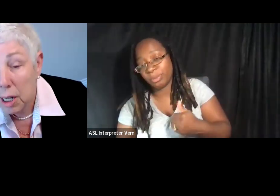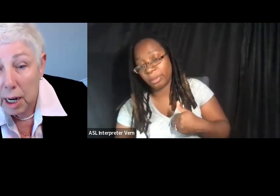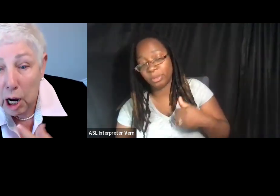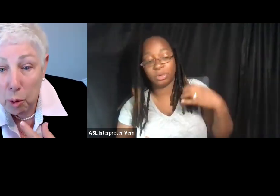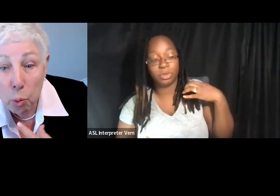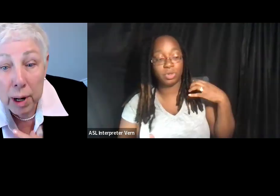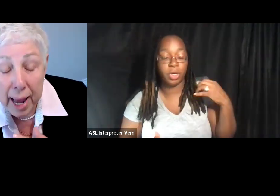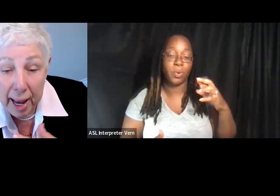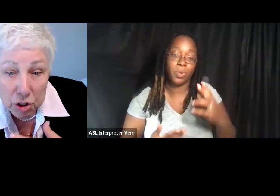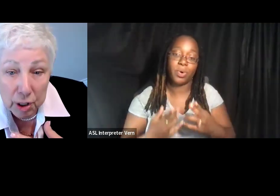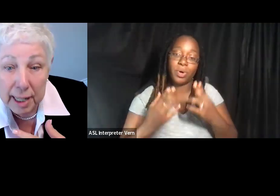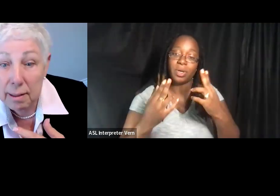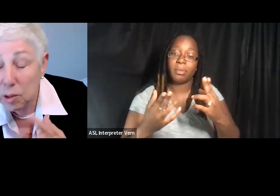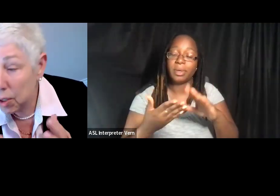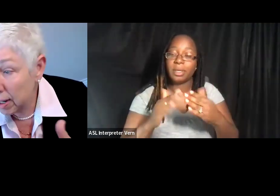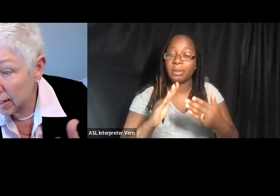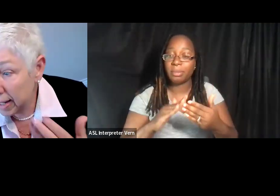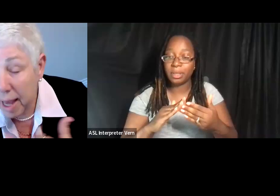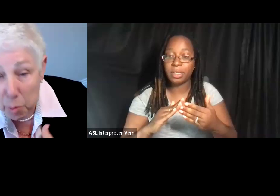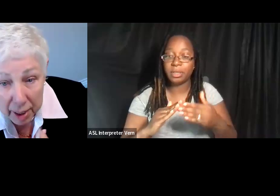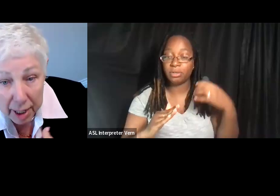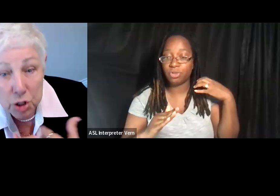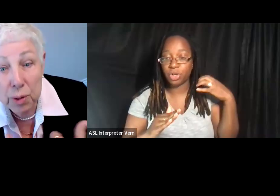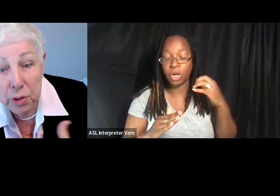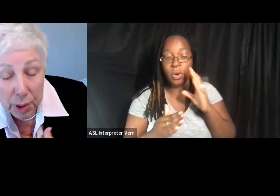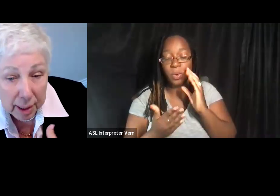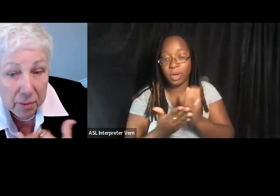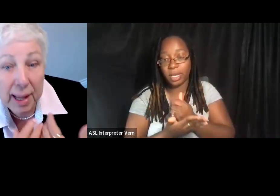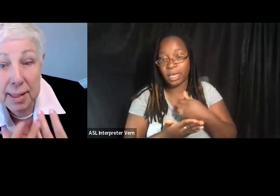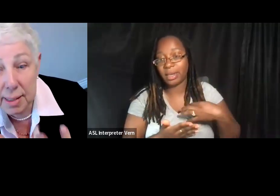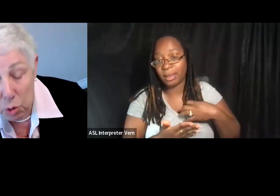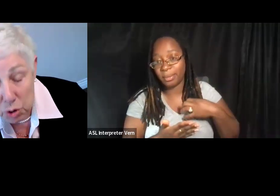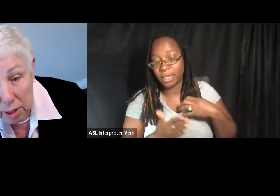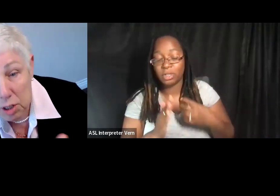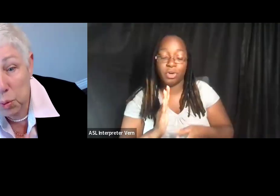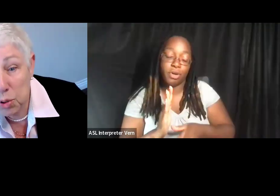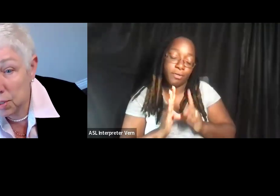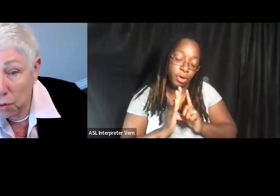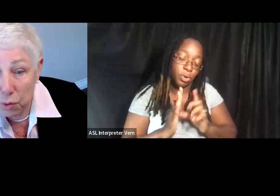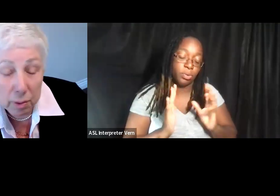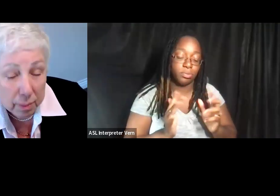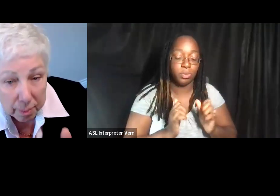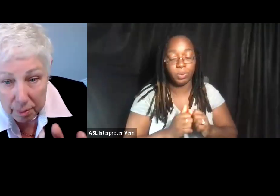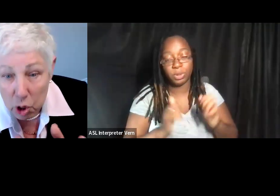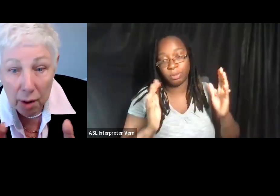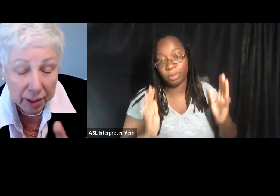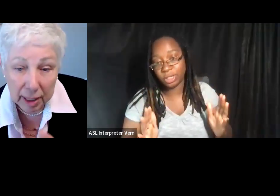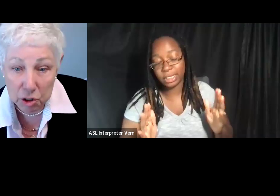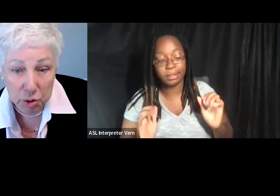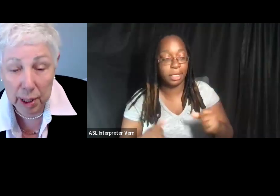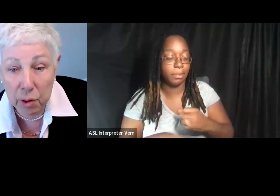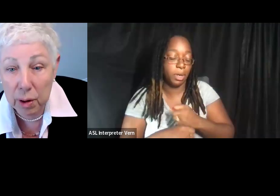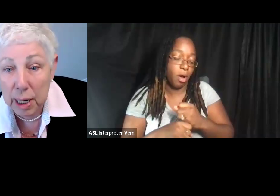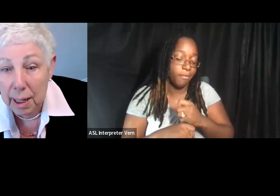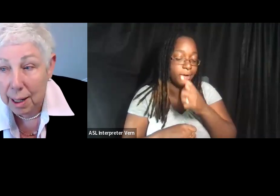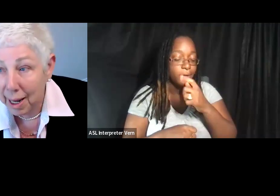chair would actually get the application, review it in advance, go talk to the person over coffee,